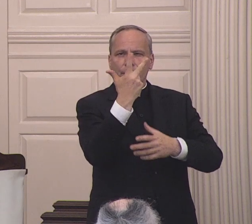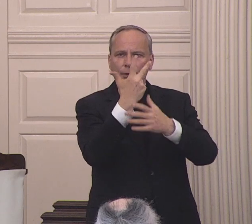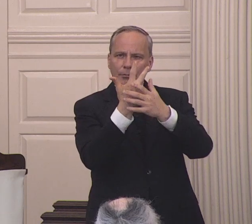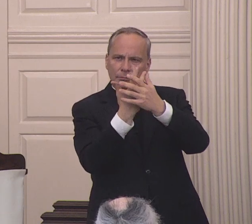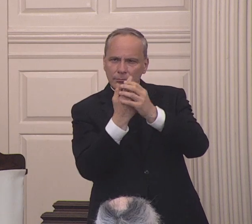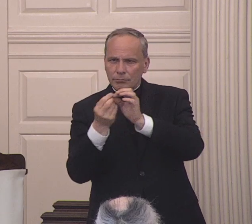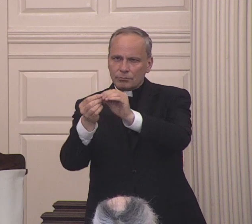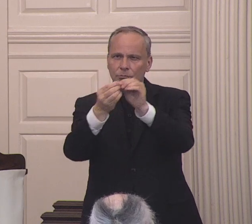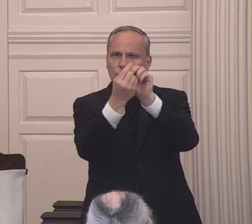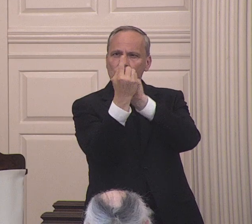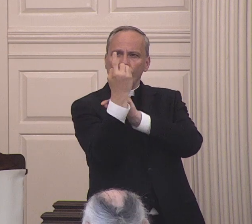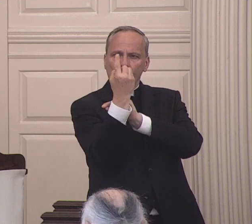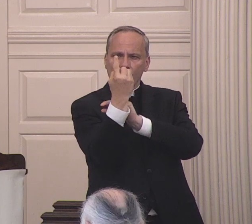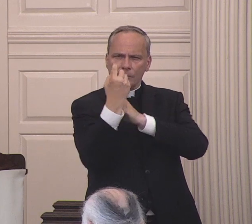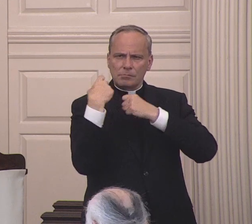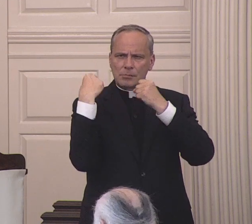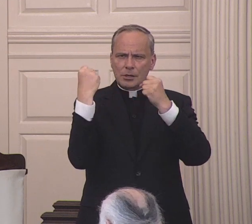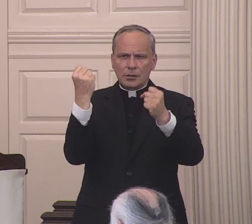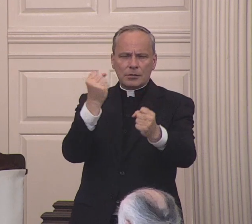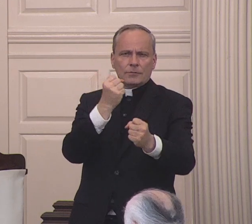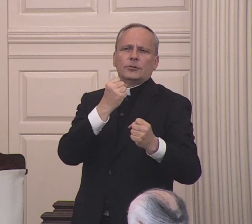powerful in majesty.